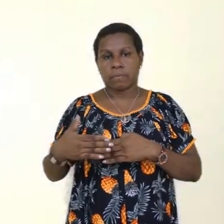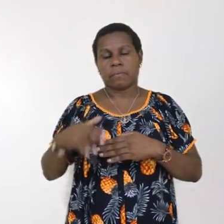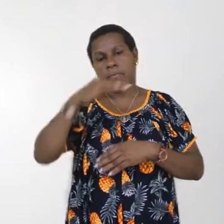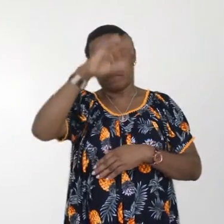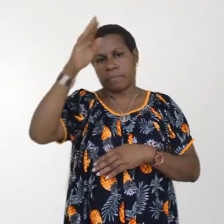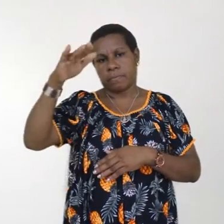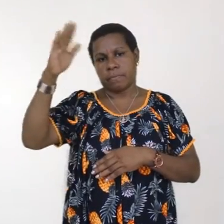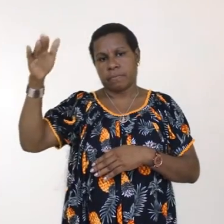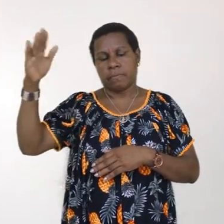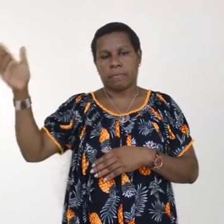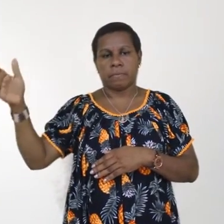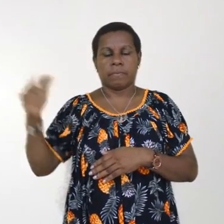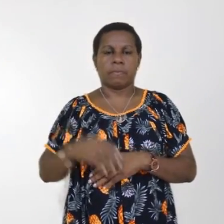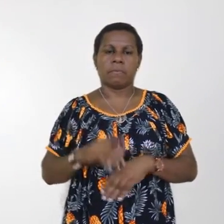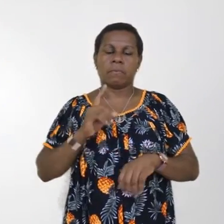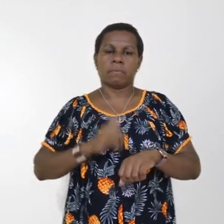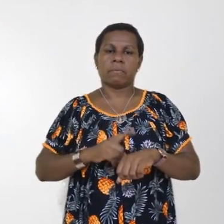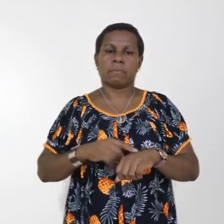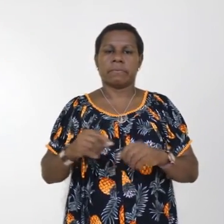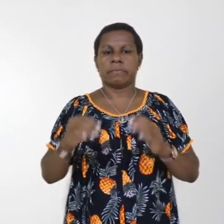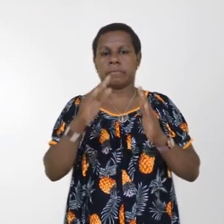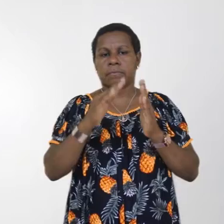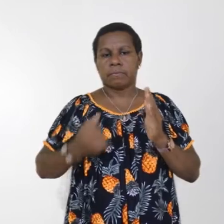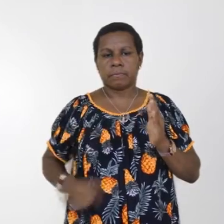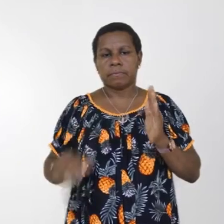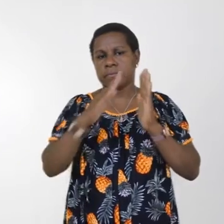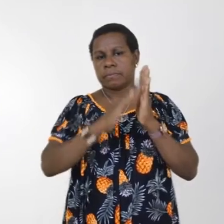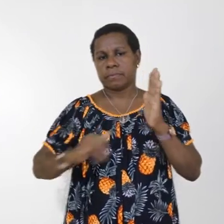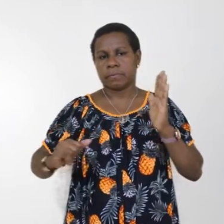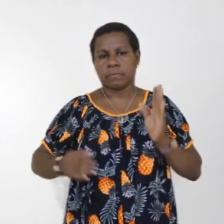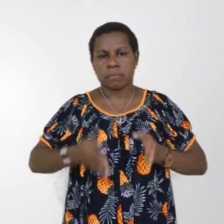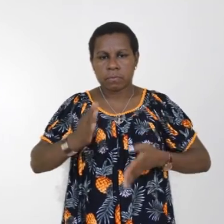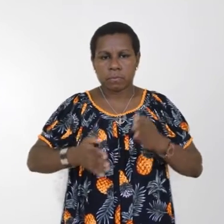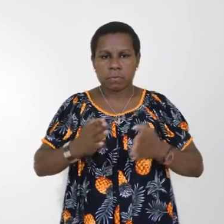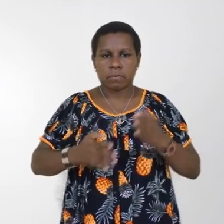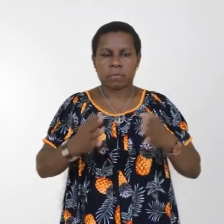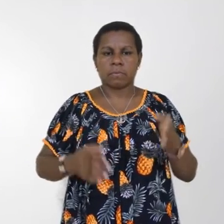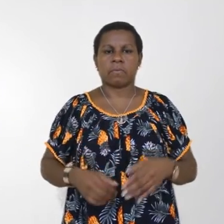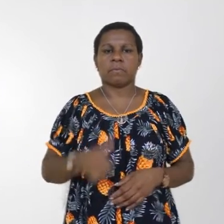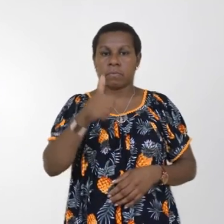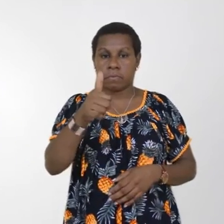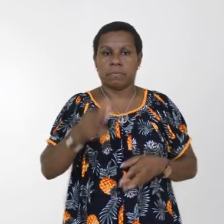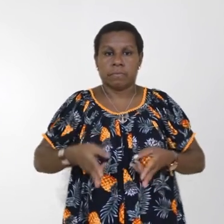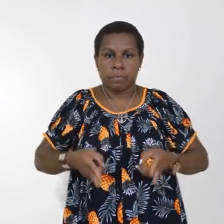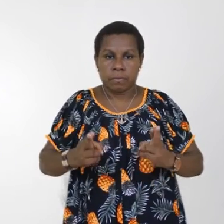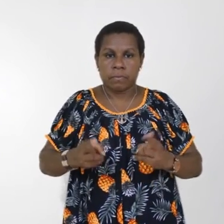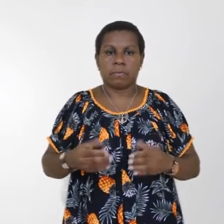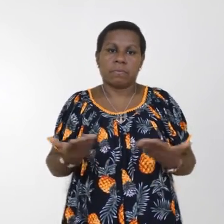Long time belong Lenslide. Run away behind him safe route i go long hub where ground in one up